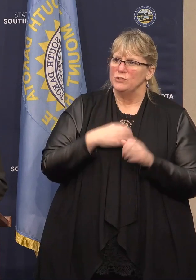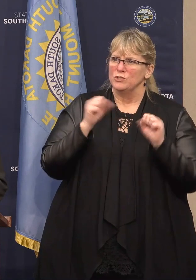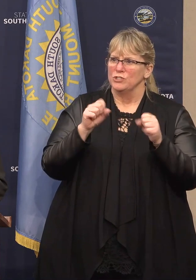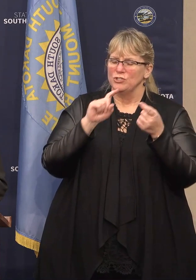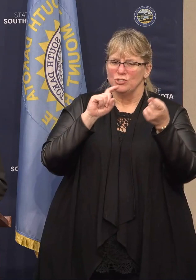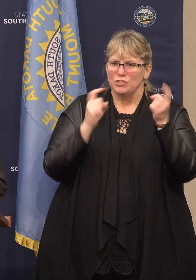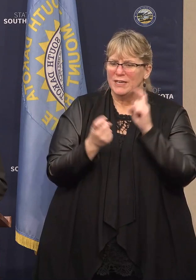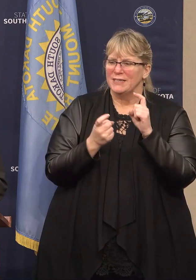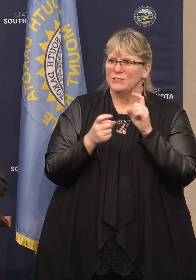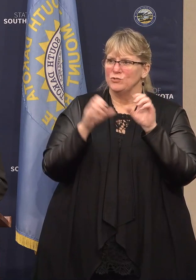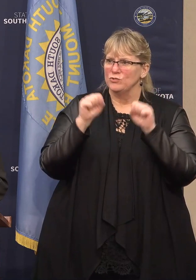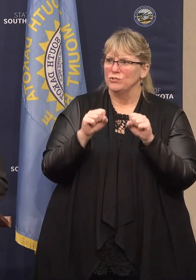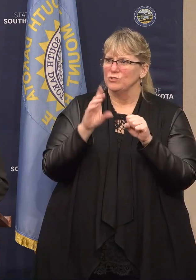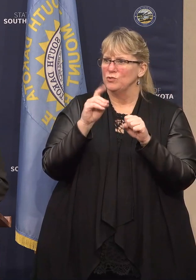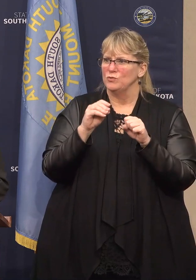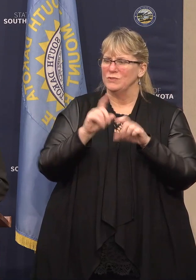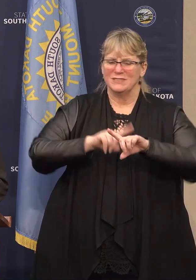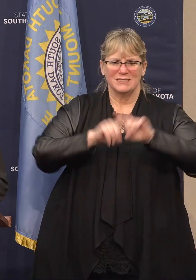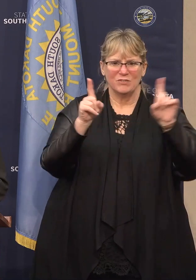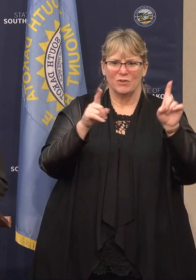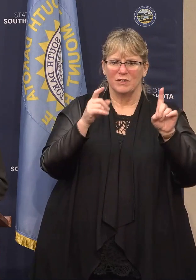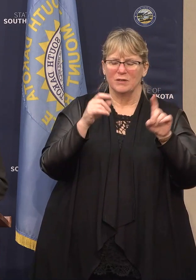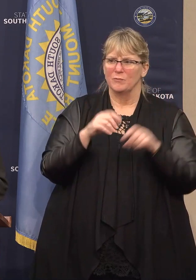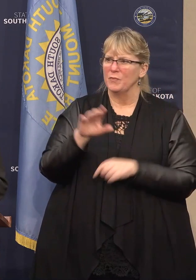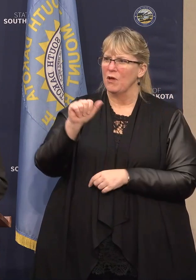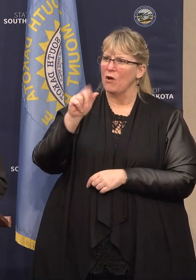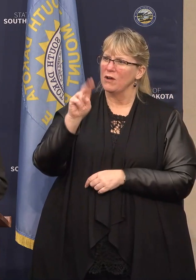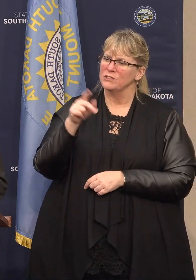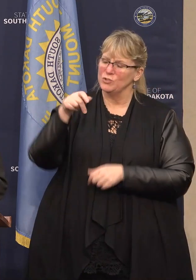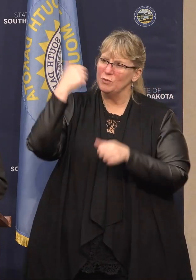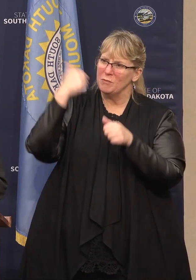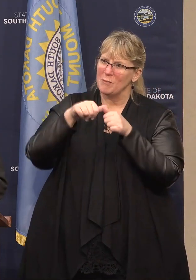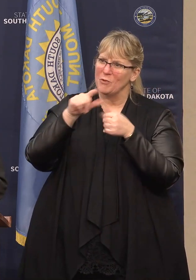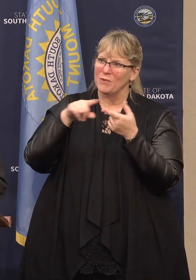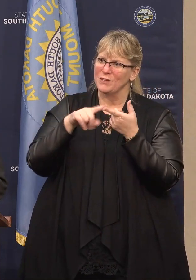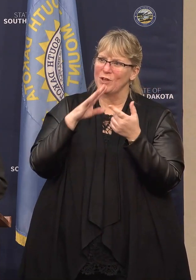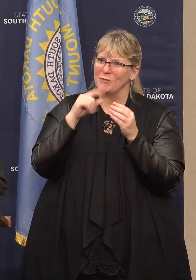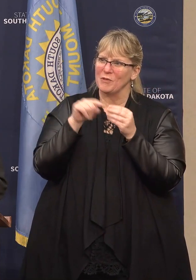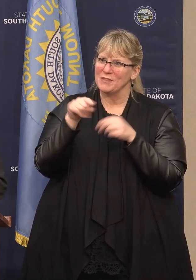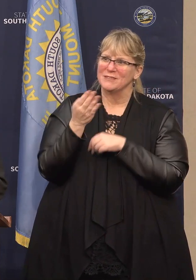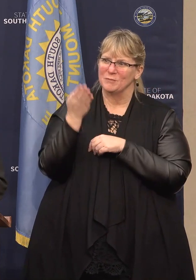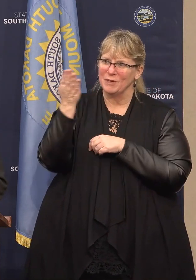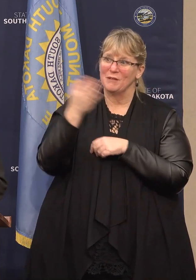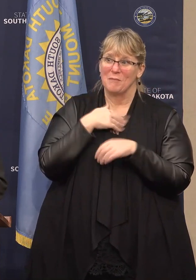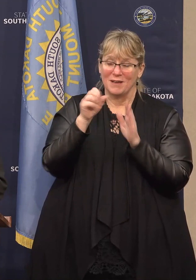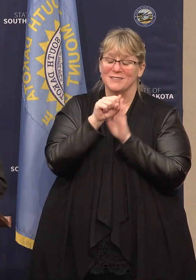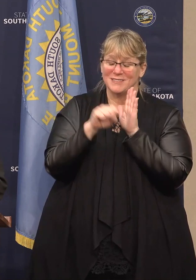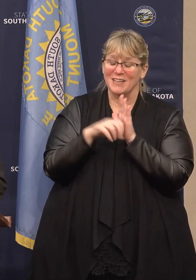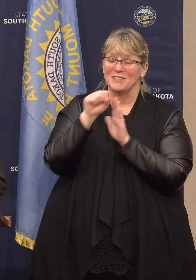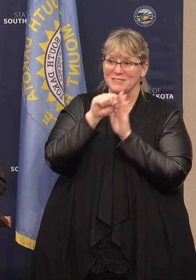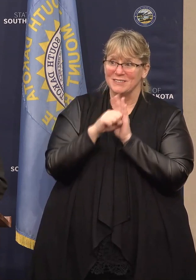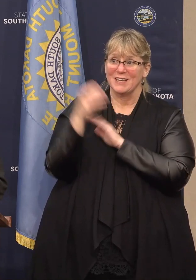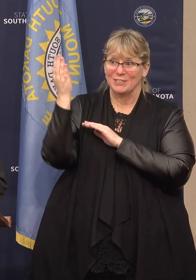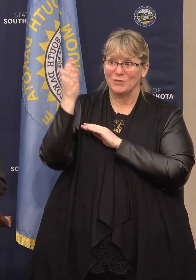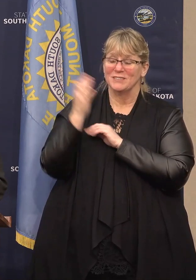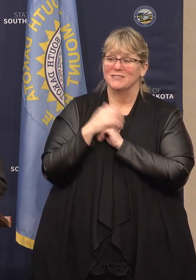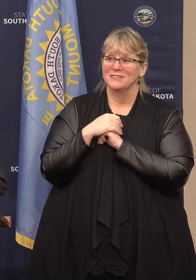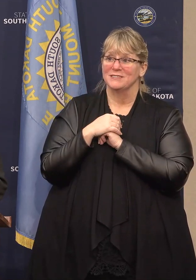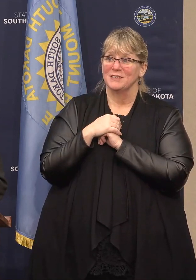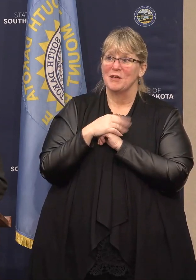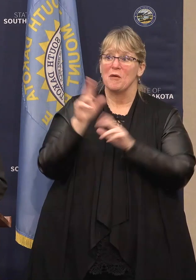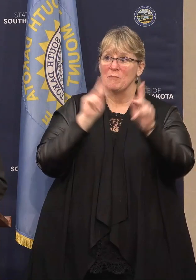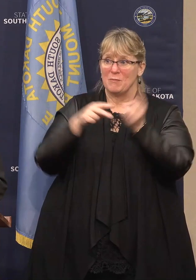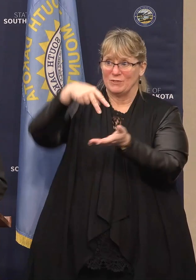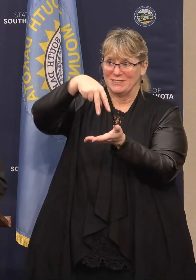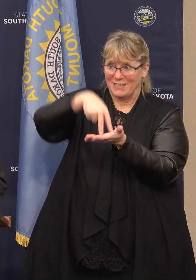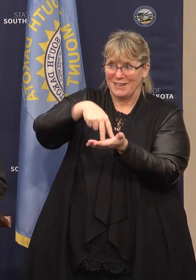think there's anything you could have done different, whether that had been coordination? Well, Austin, do you remember that when I talked about this bill in my State of the State address, that it got a standing